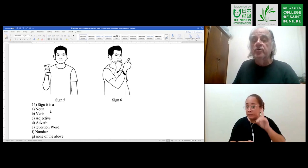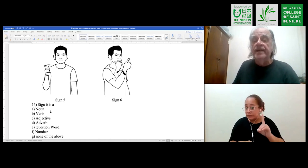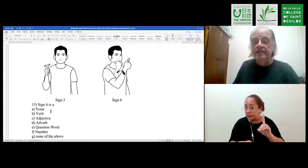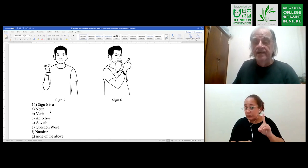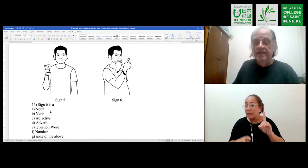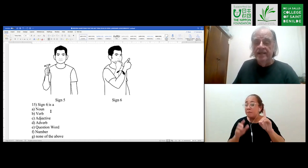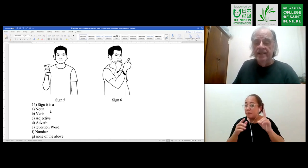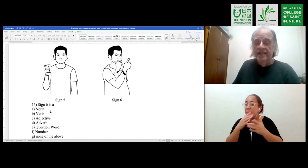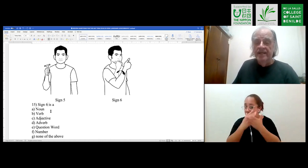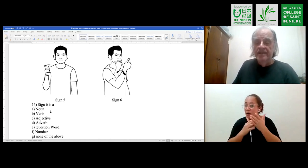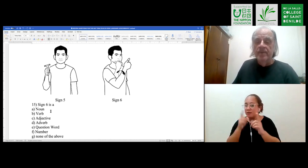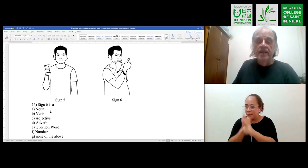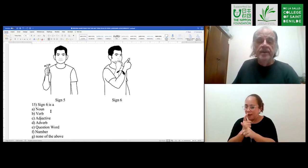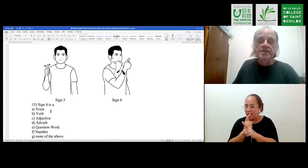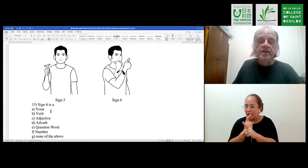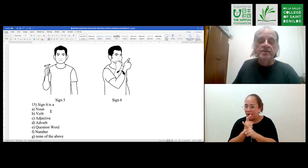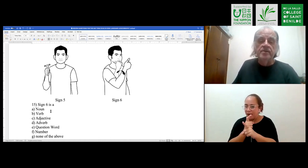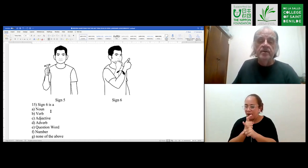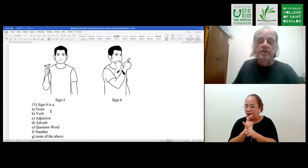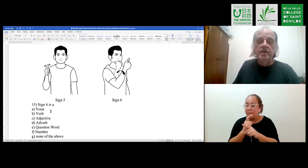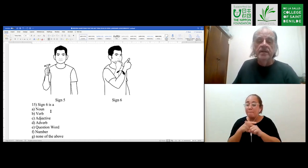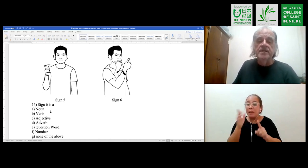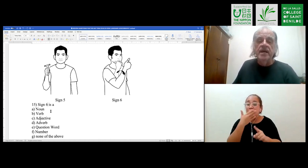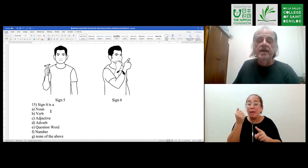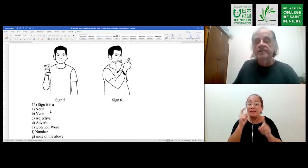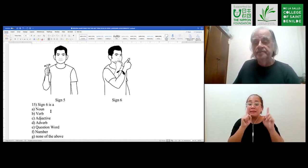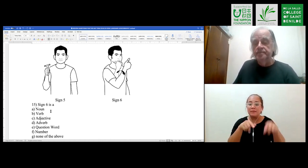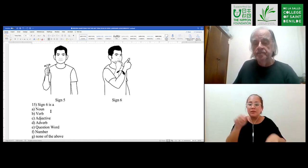credit. But the best answer is A.